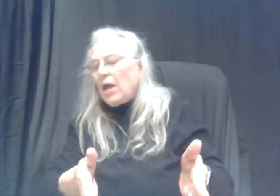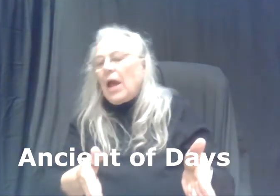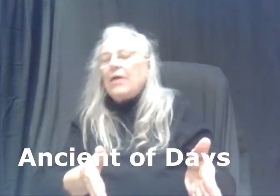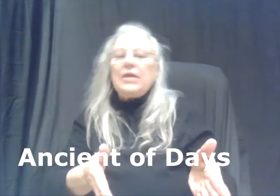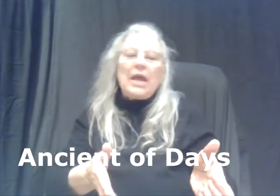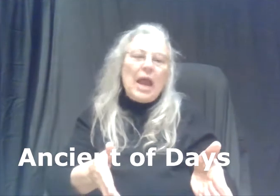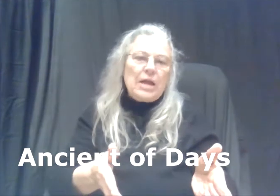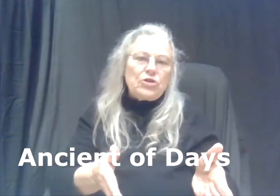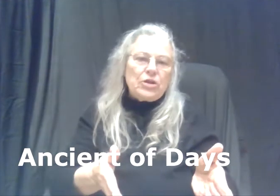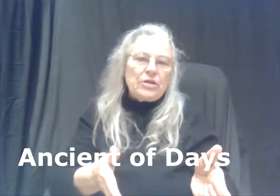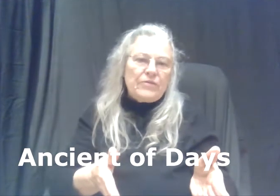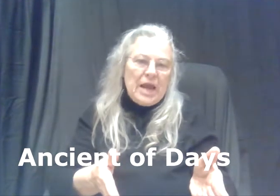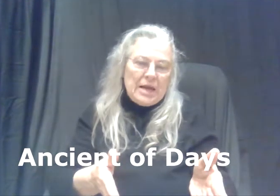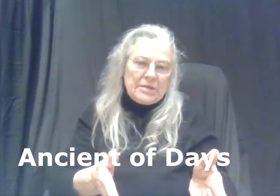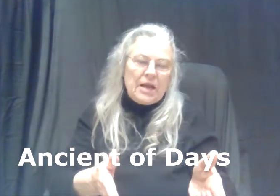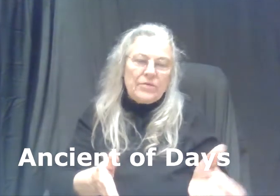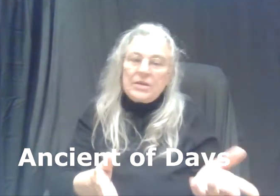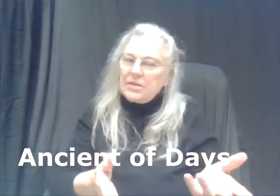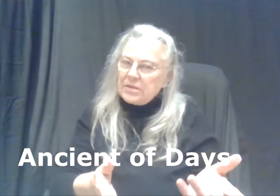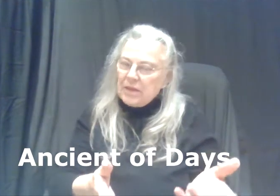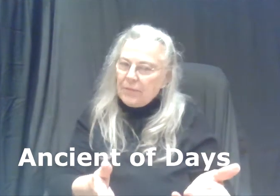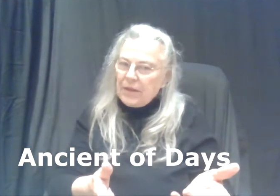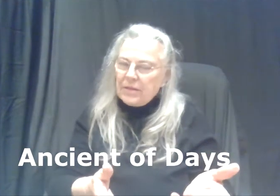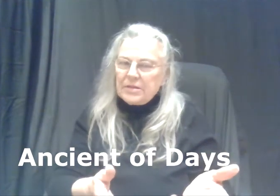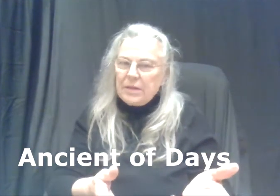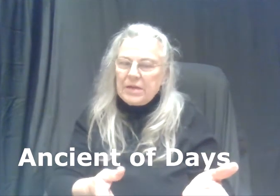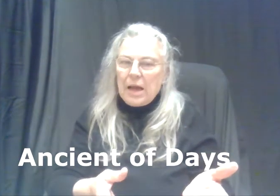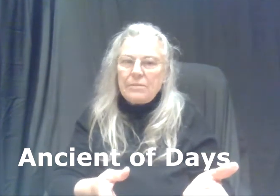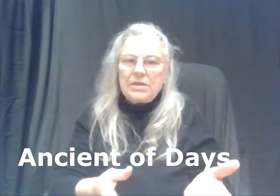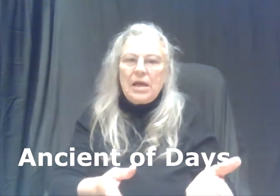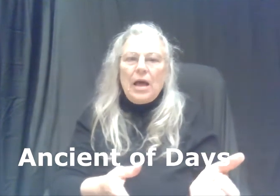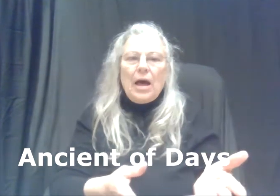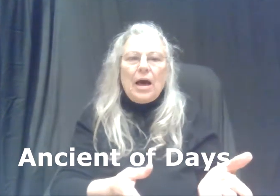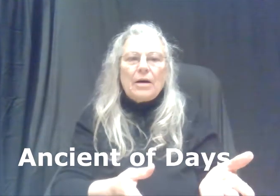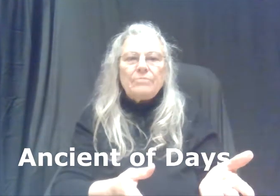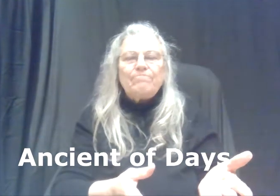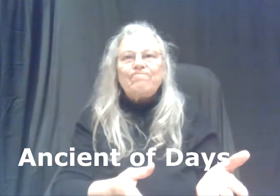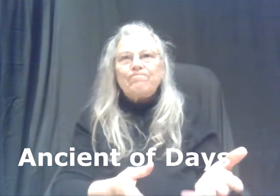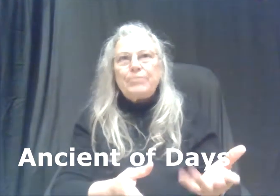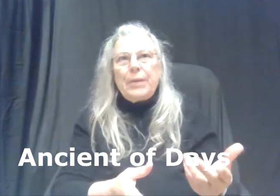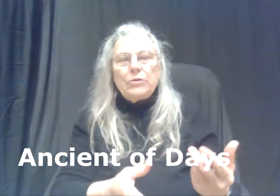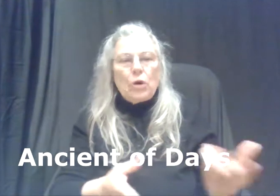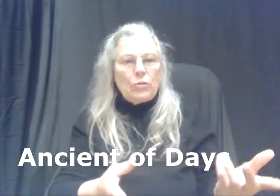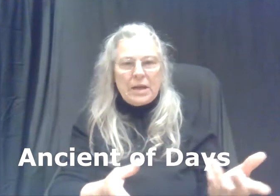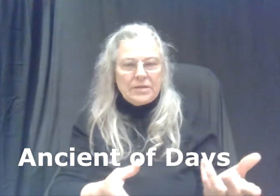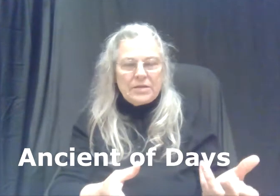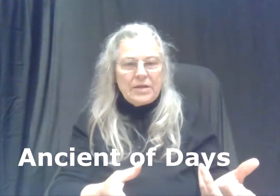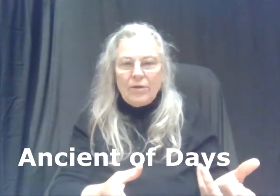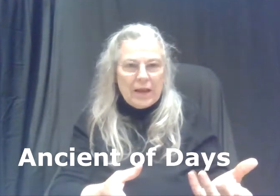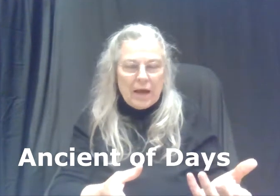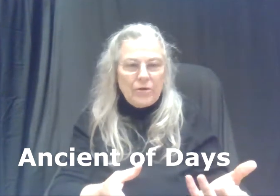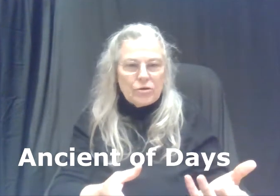The Ancient of Days. Now, this is something that sometimes people don't necessarily understand